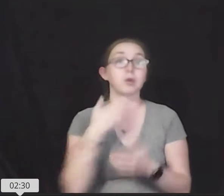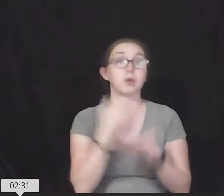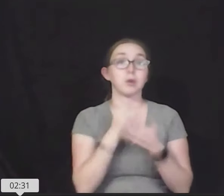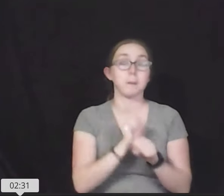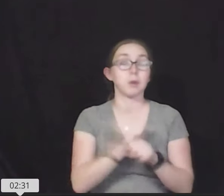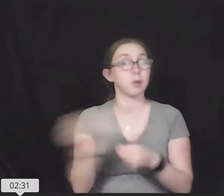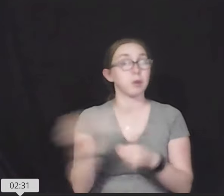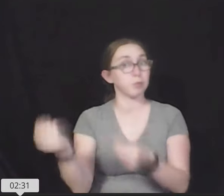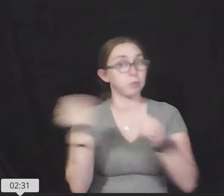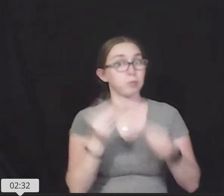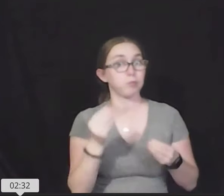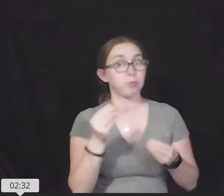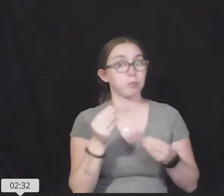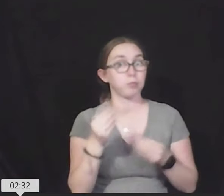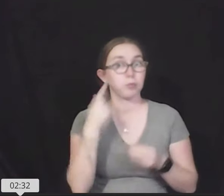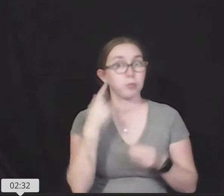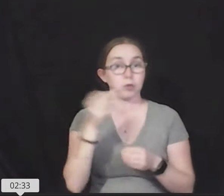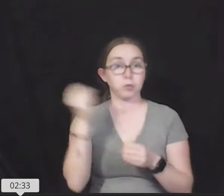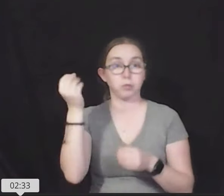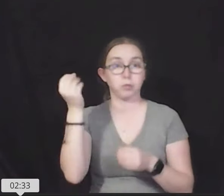please?